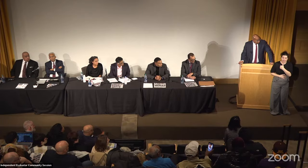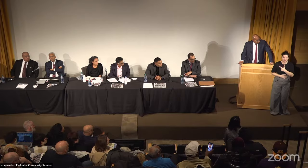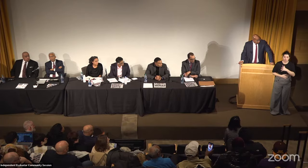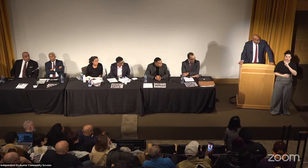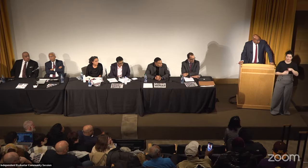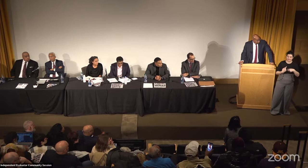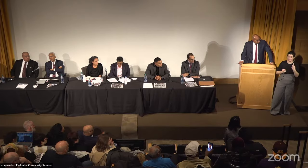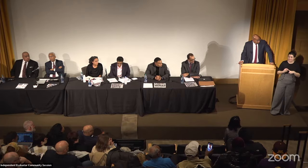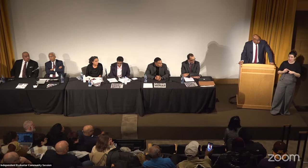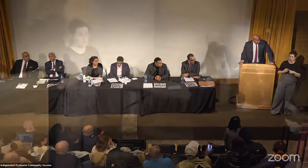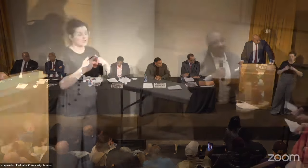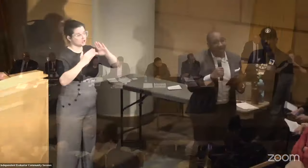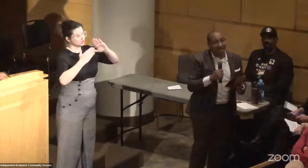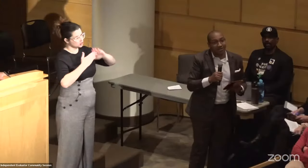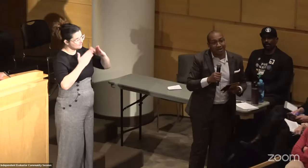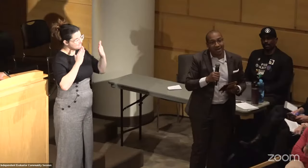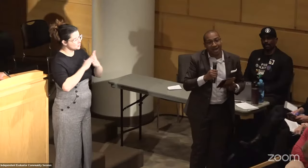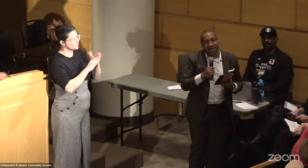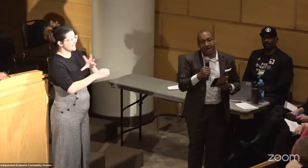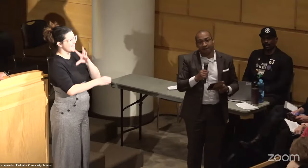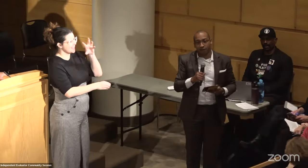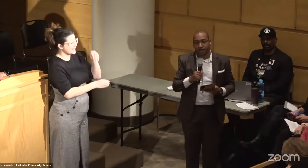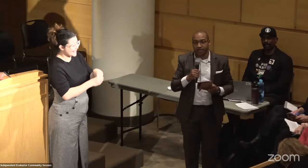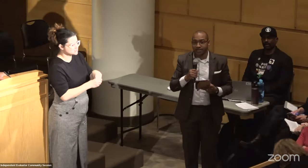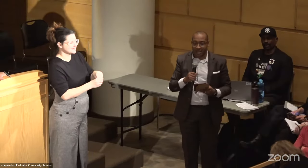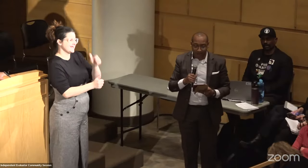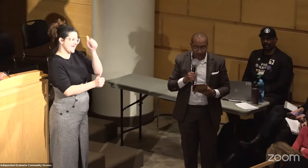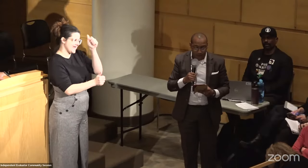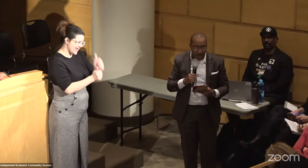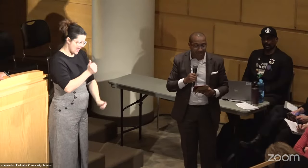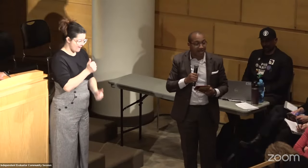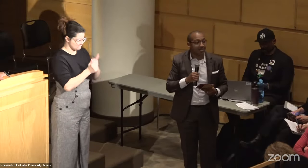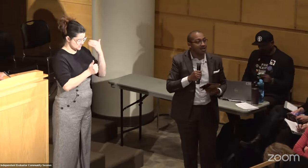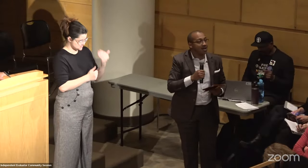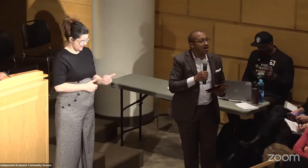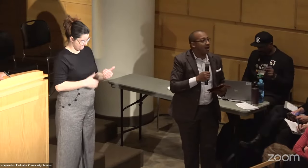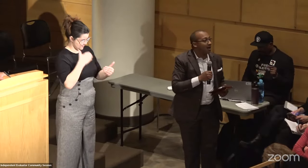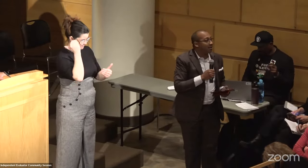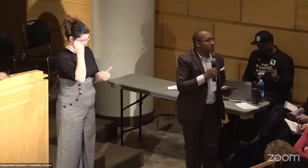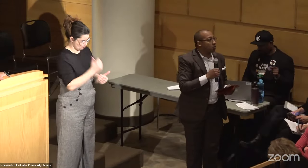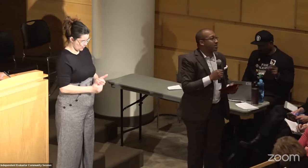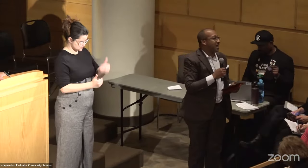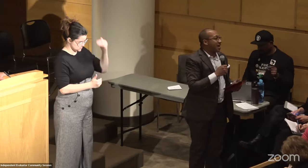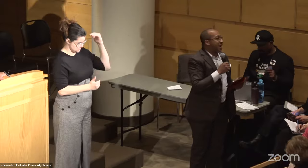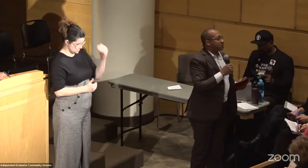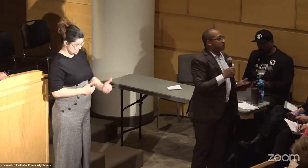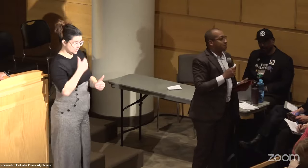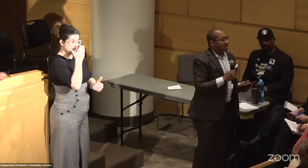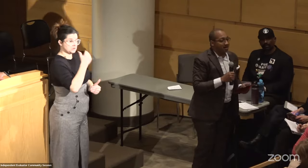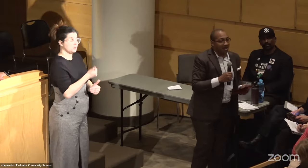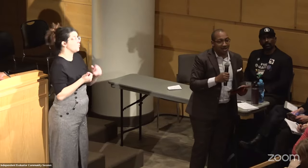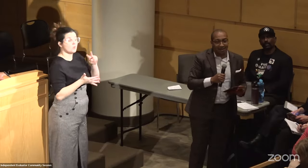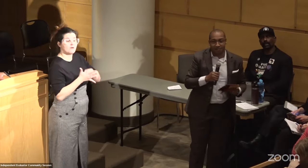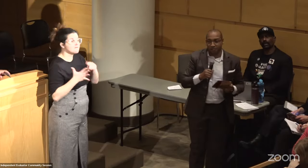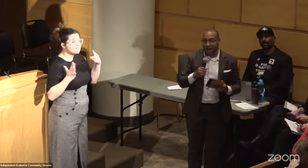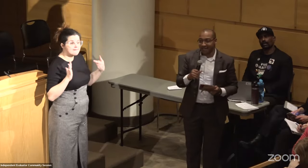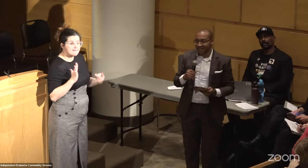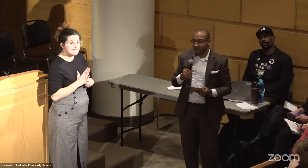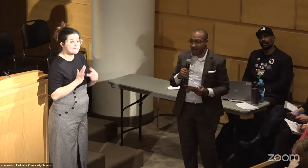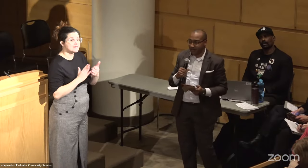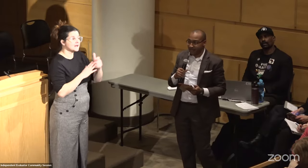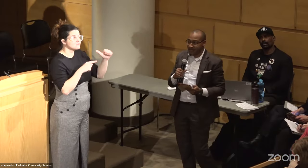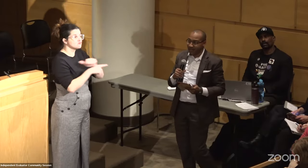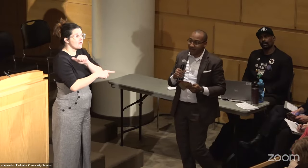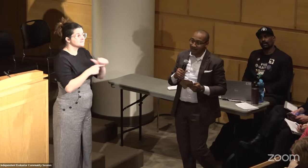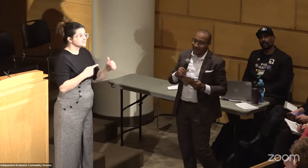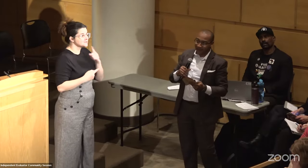talking about community engagement at every step of the process. So what does that actually mean in practice,